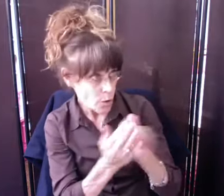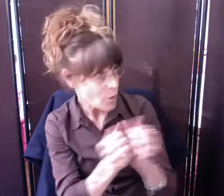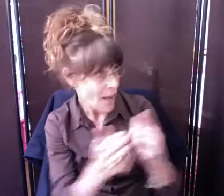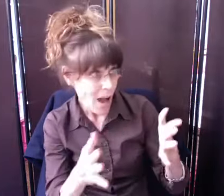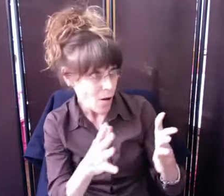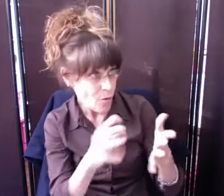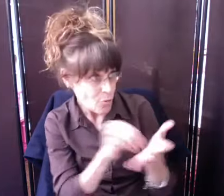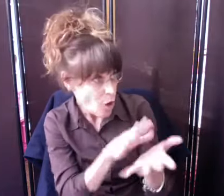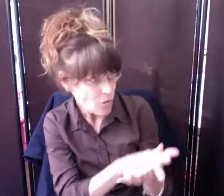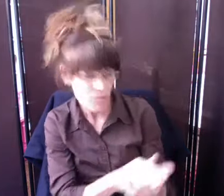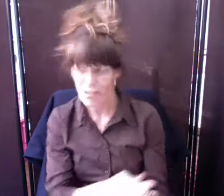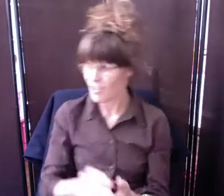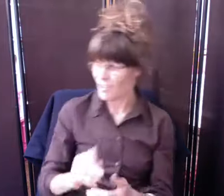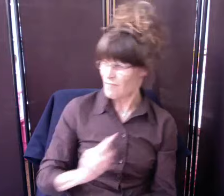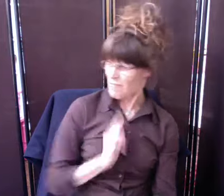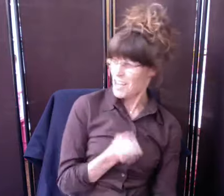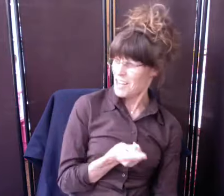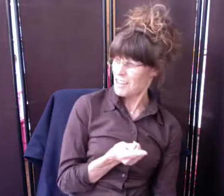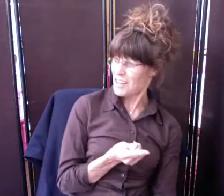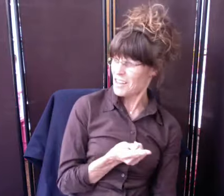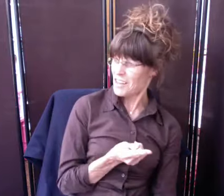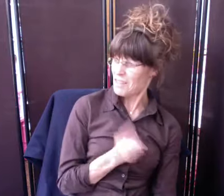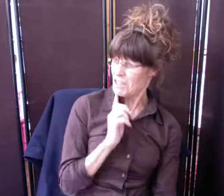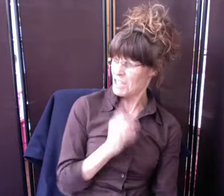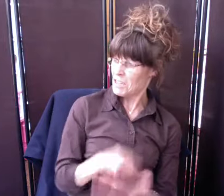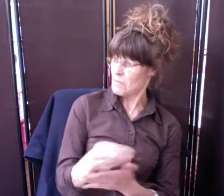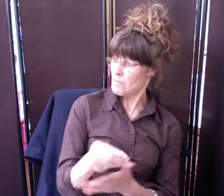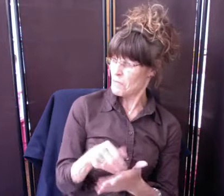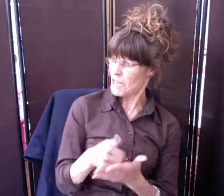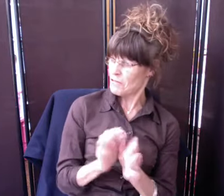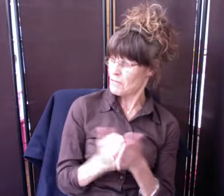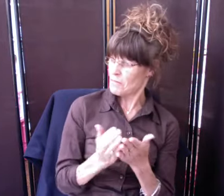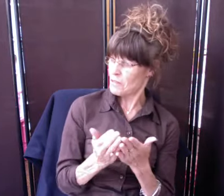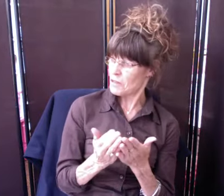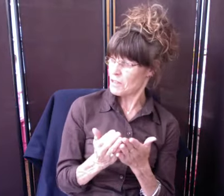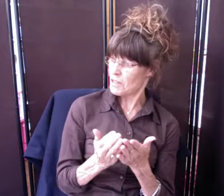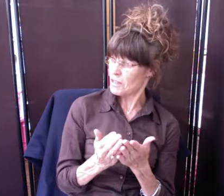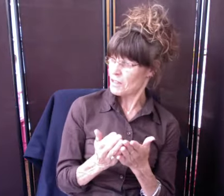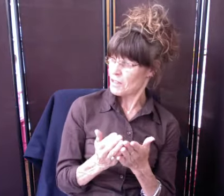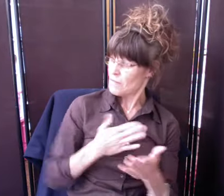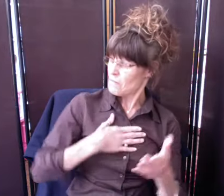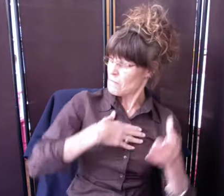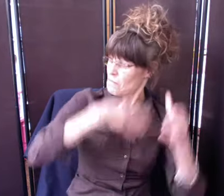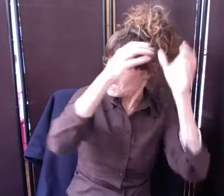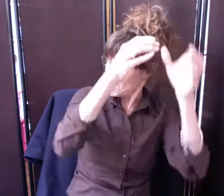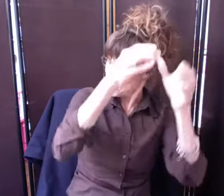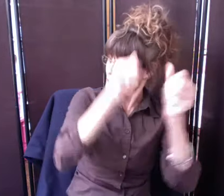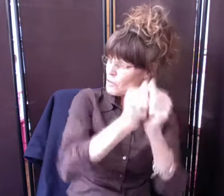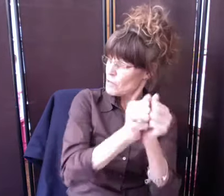offended me. But I did, and I didn't know how much my ego was wrapped up in my old book. Like I would bring that old book to a meeting,